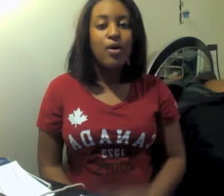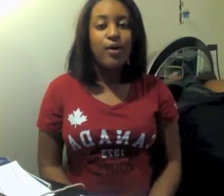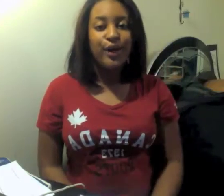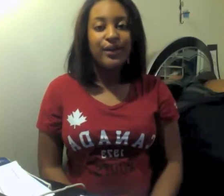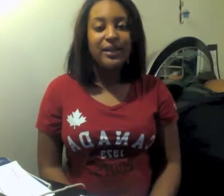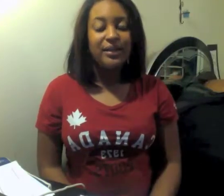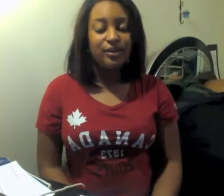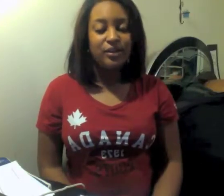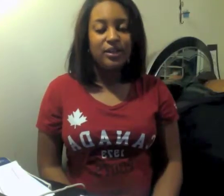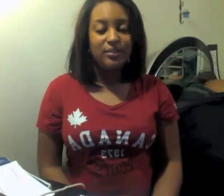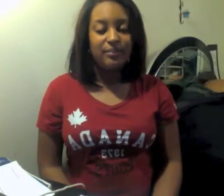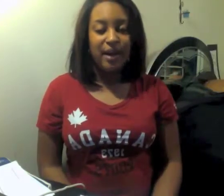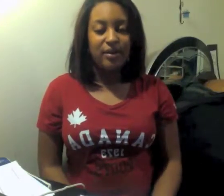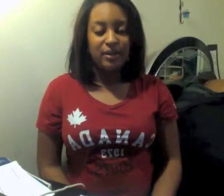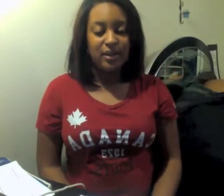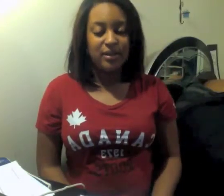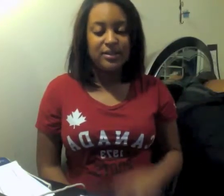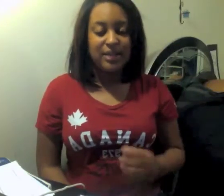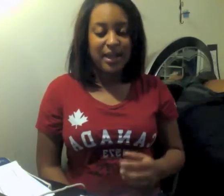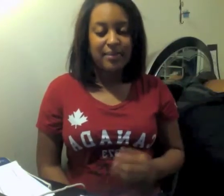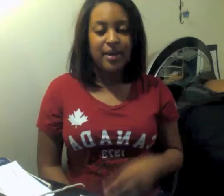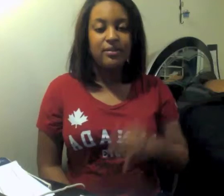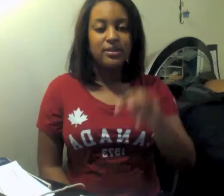Or you can do the slight bounce.